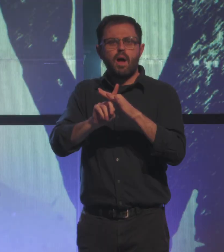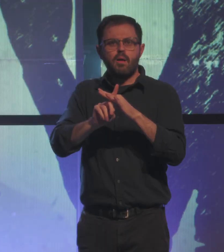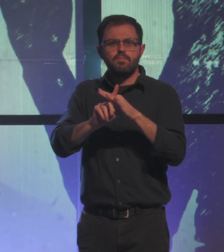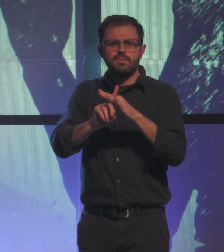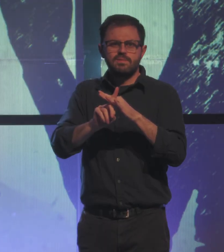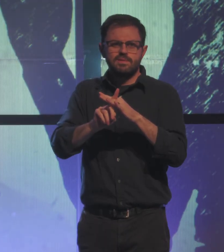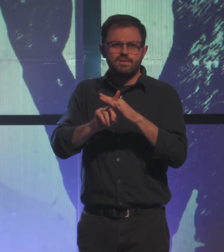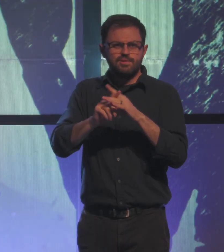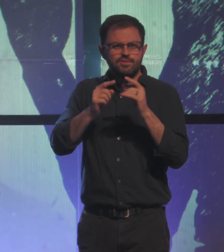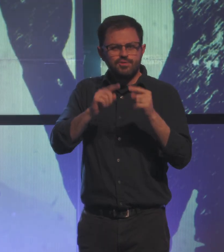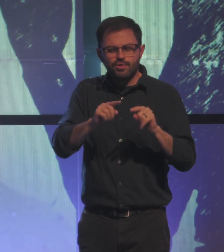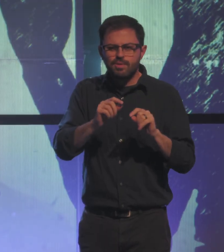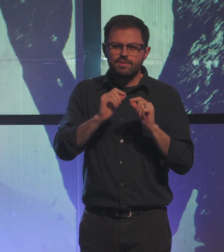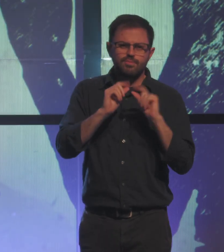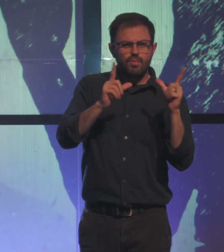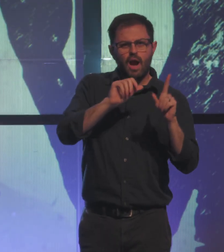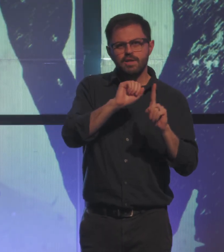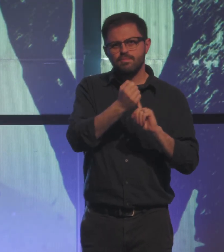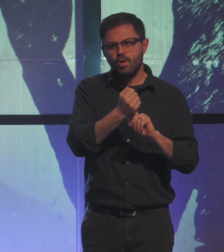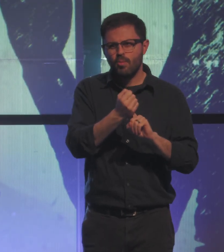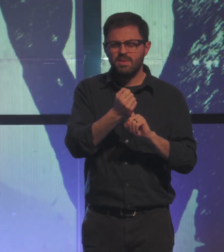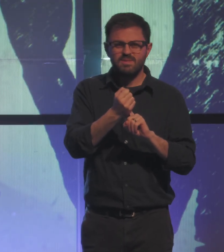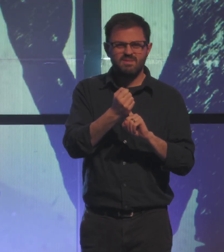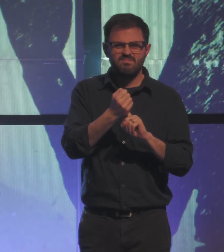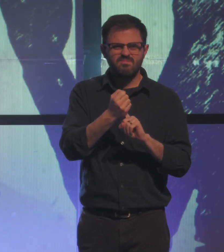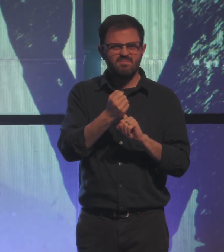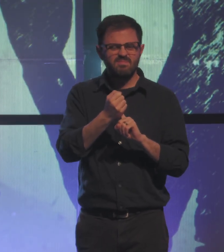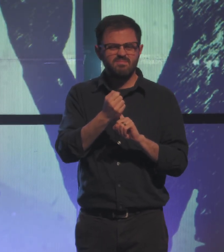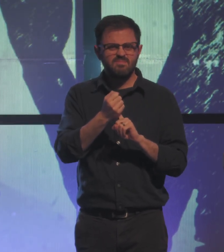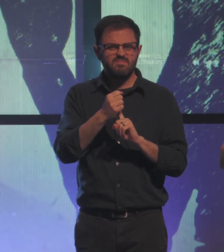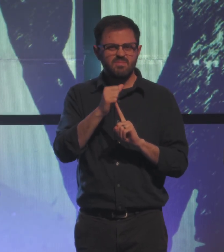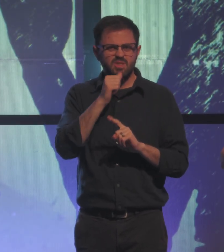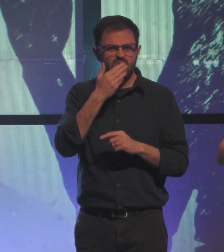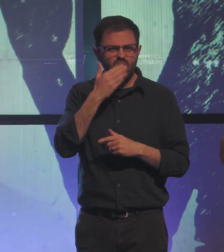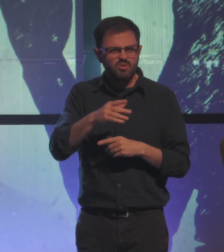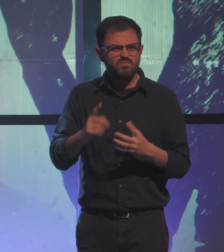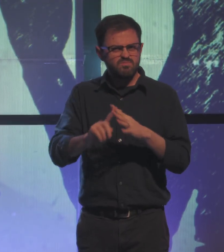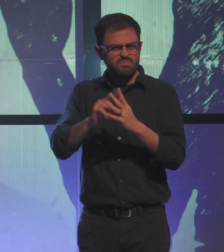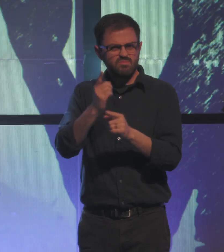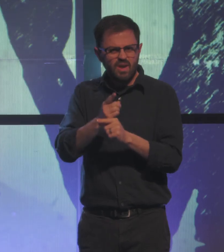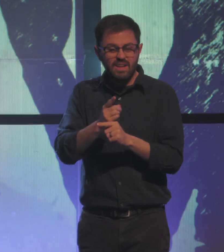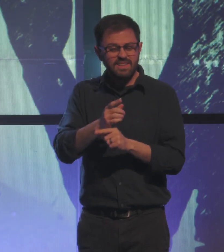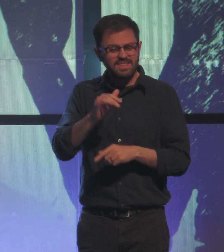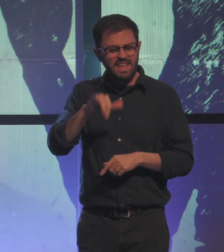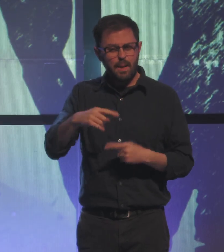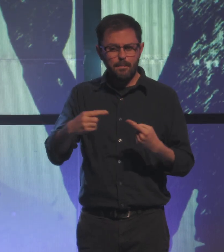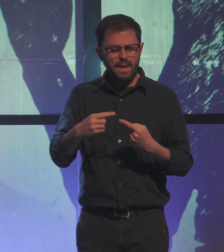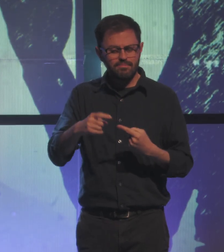of course, incredibly inconvenient moments. That pain needs somewhere to go.